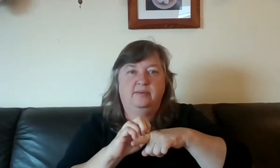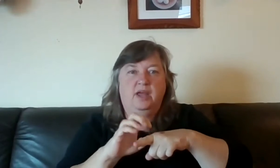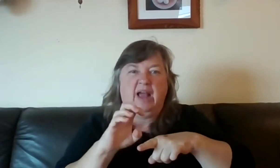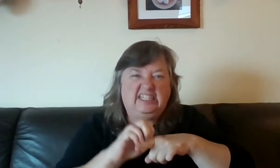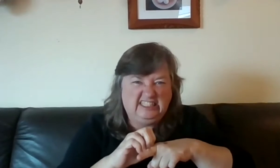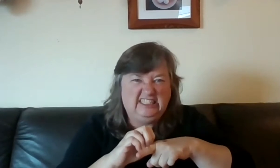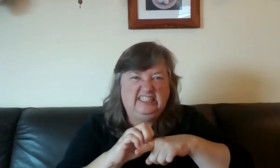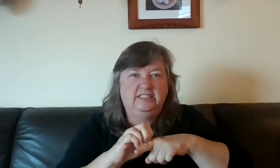time.